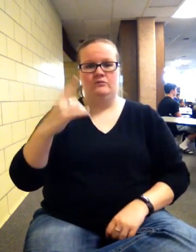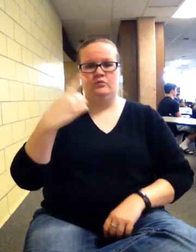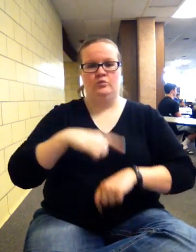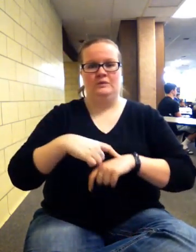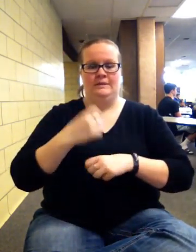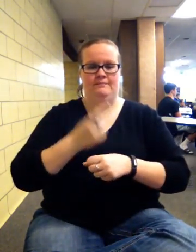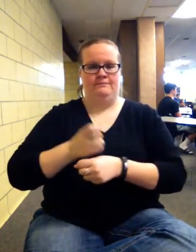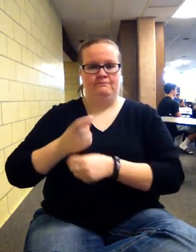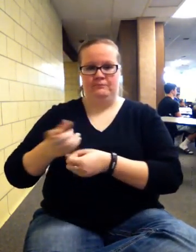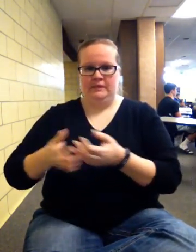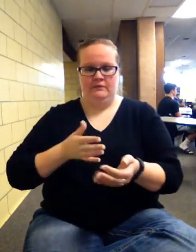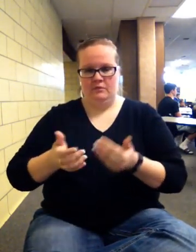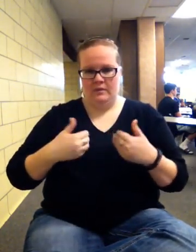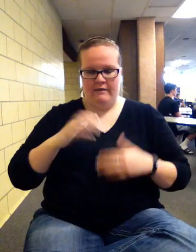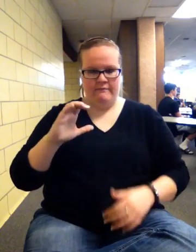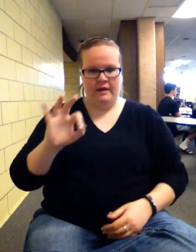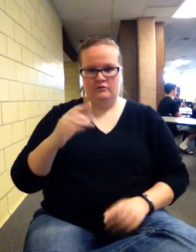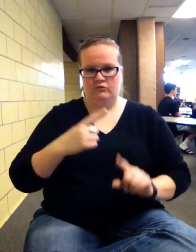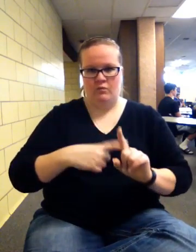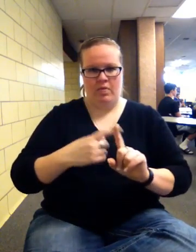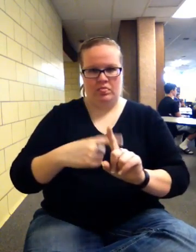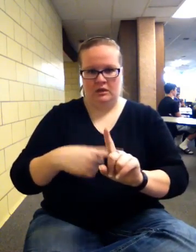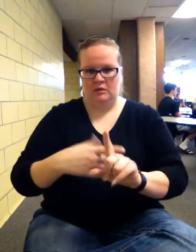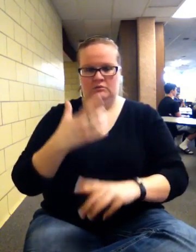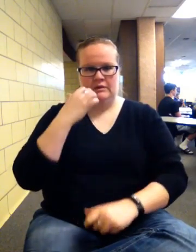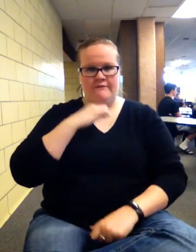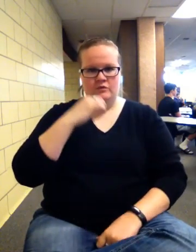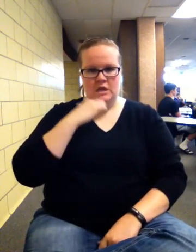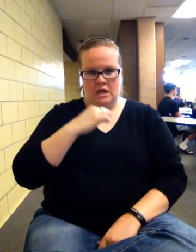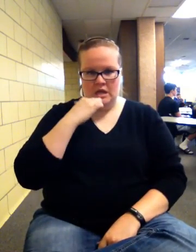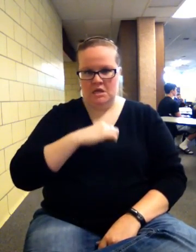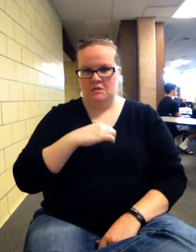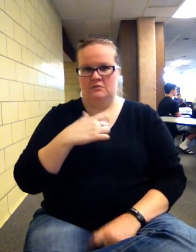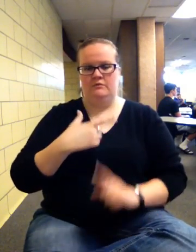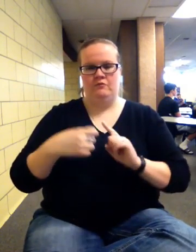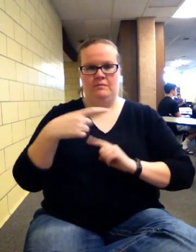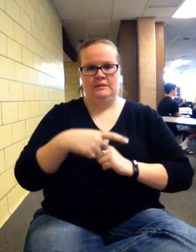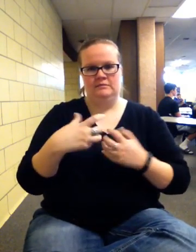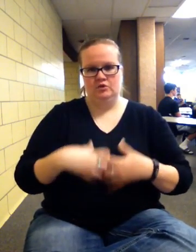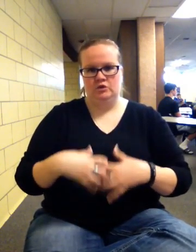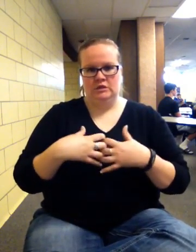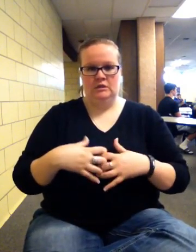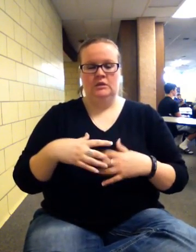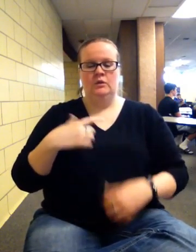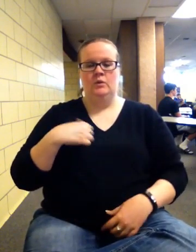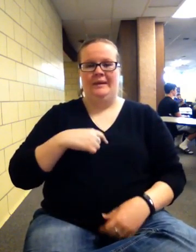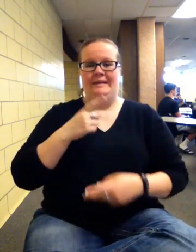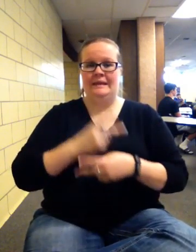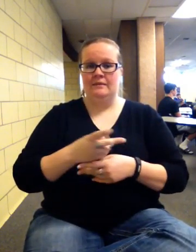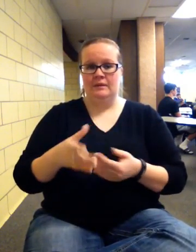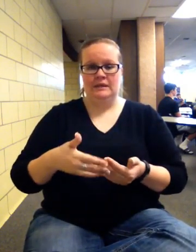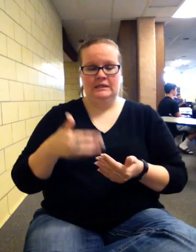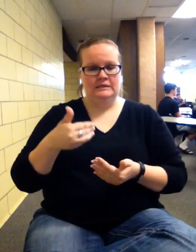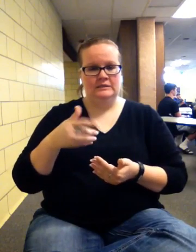though we might be having cash flows every month, every day from having this piece of machinery, we're going to keep it easy and we're just going to evaluate those